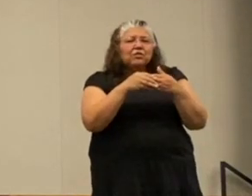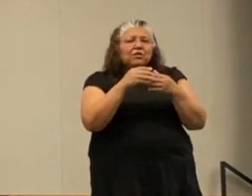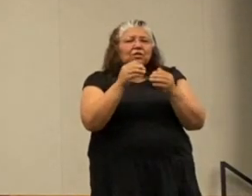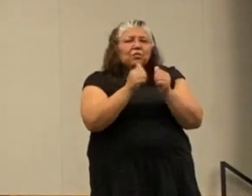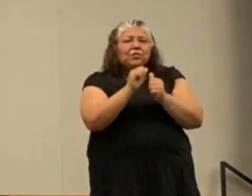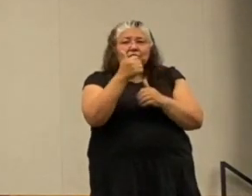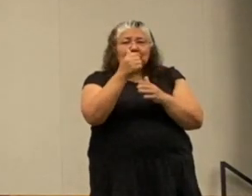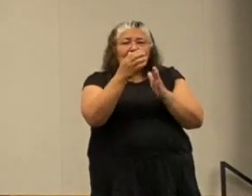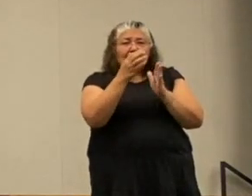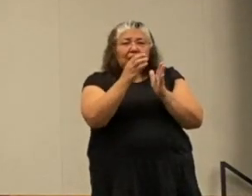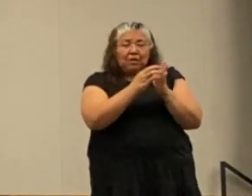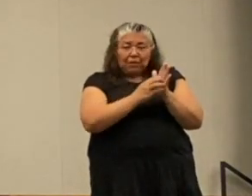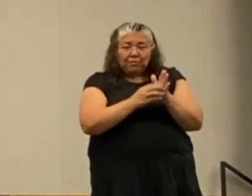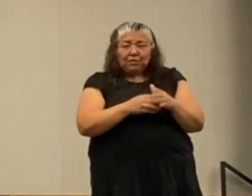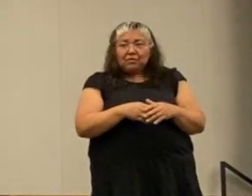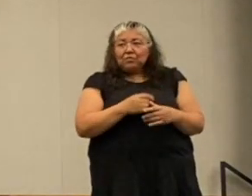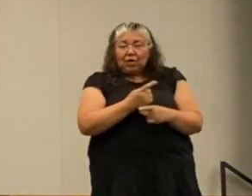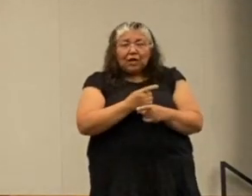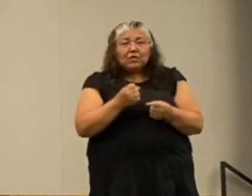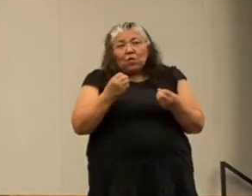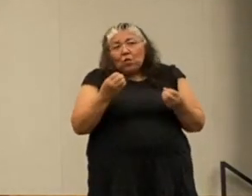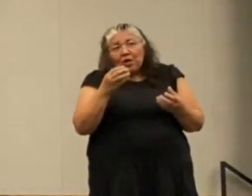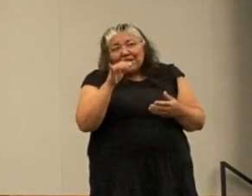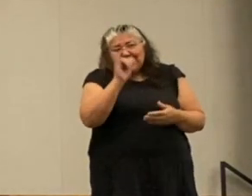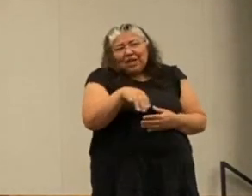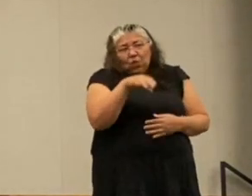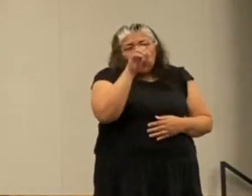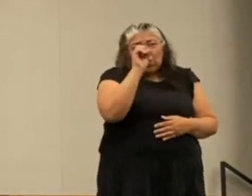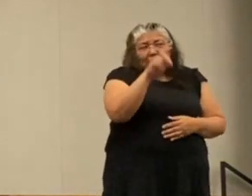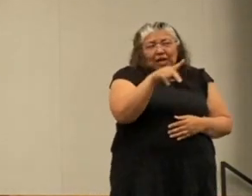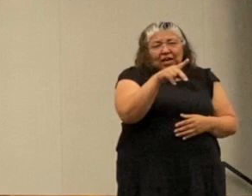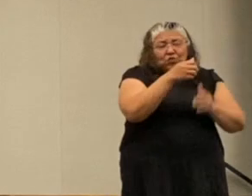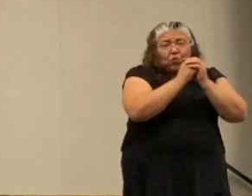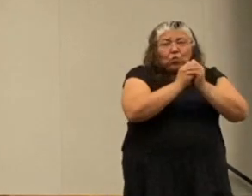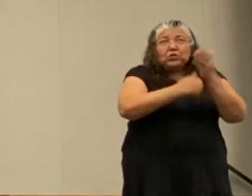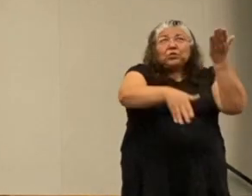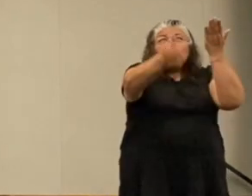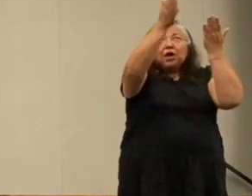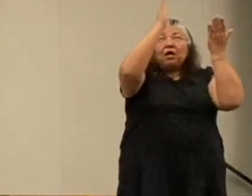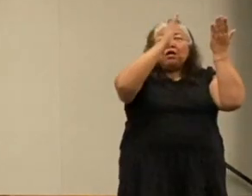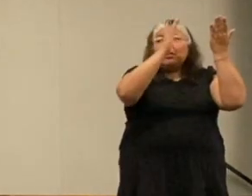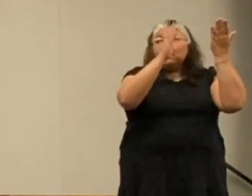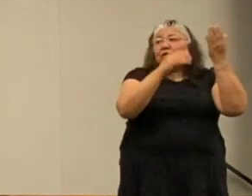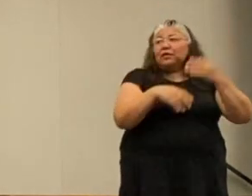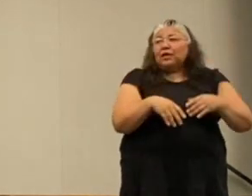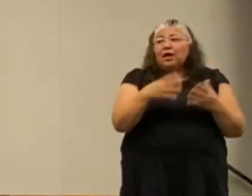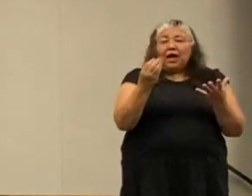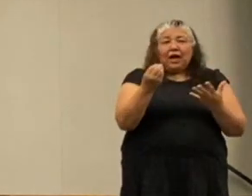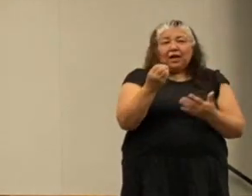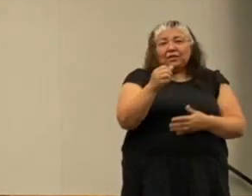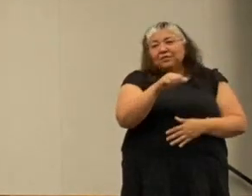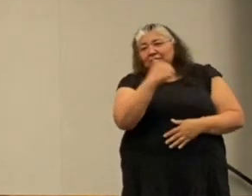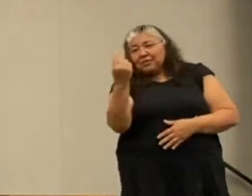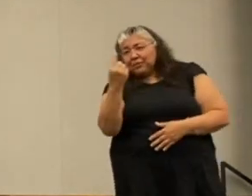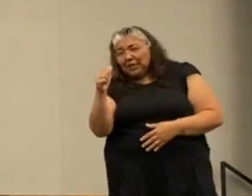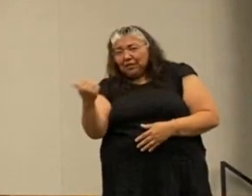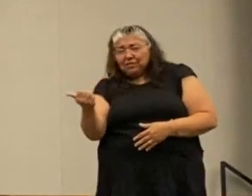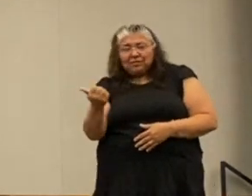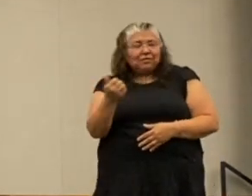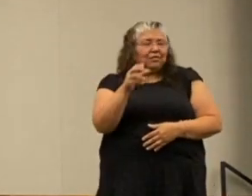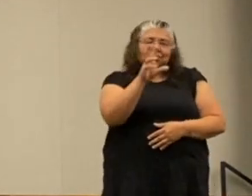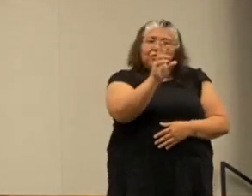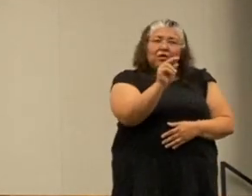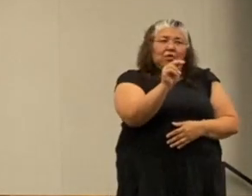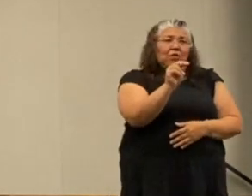Commandments? Right? So like, is it okay to worship God and something else? Nope. No. Is